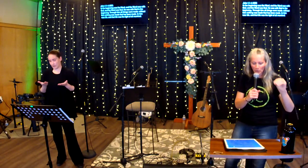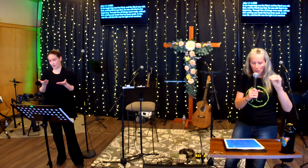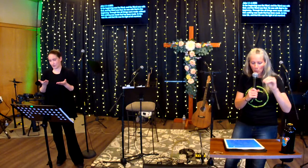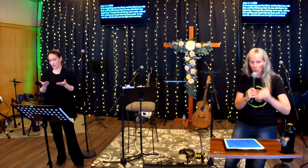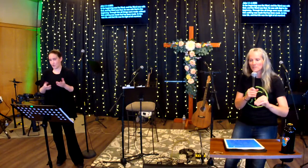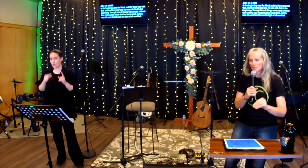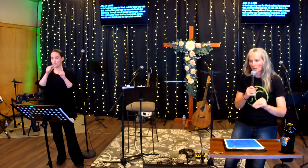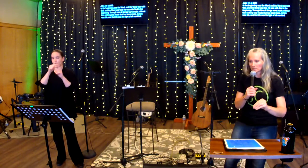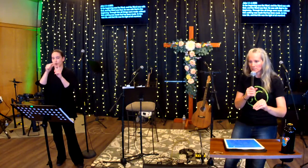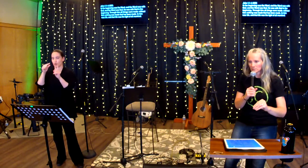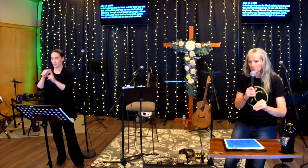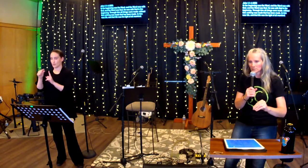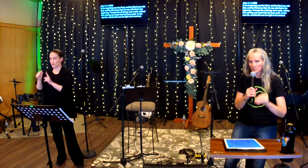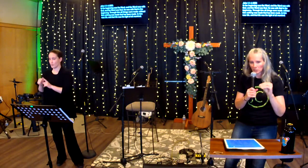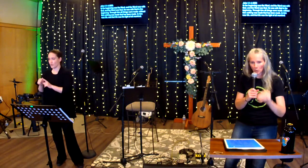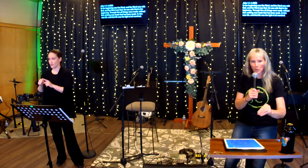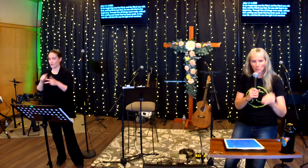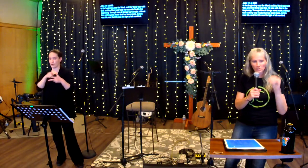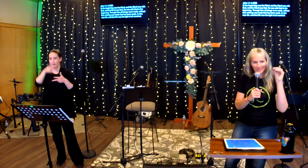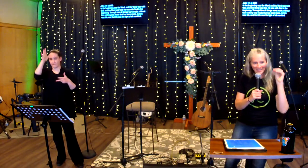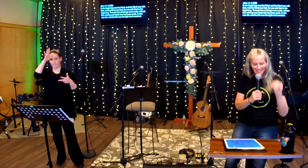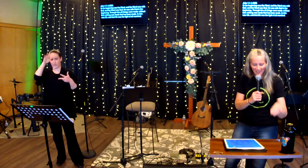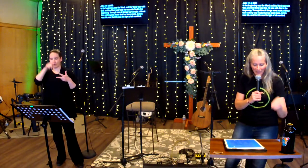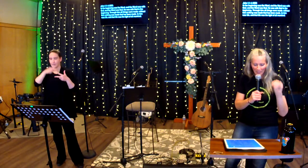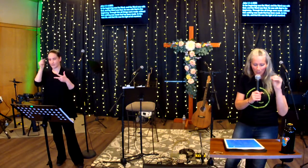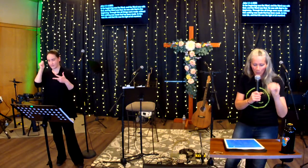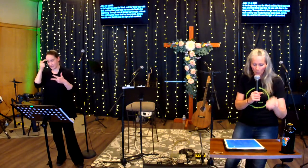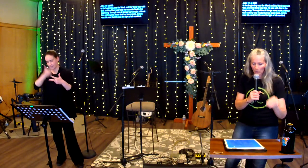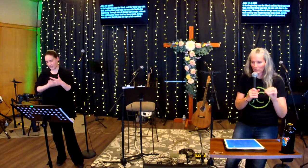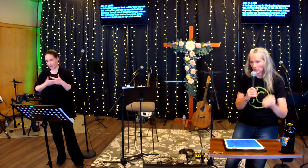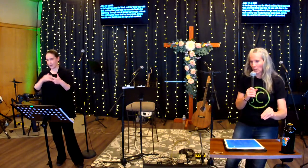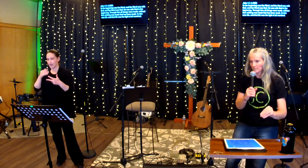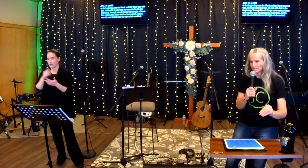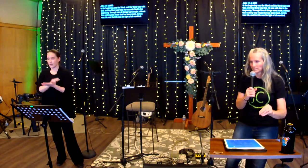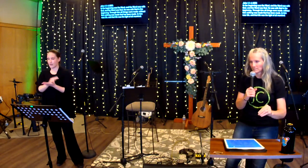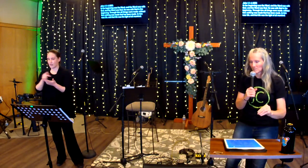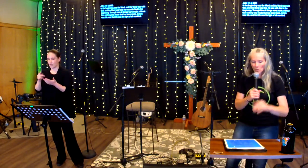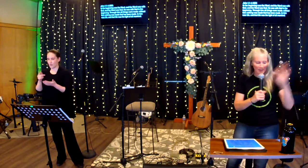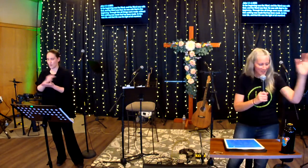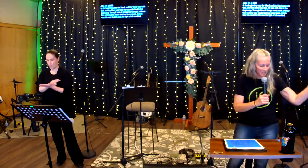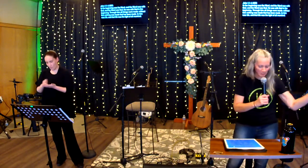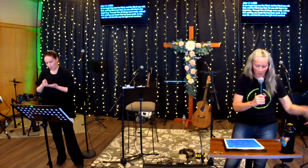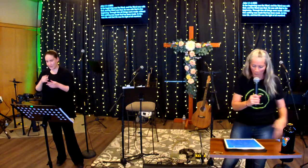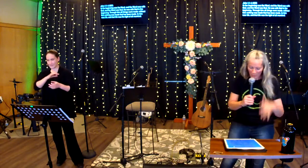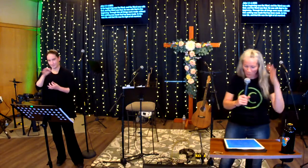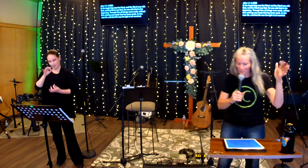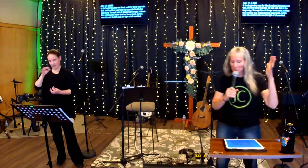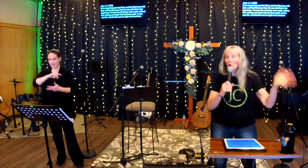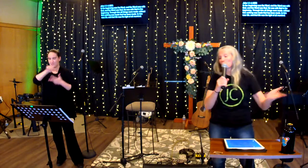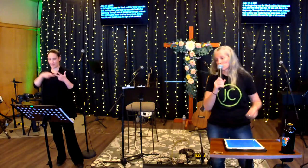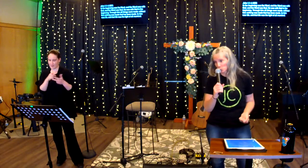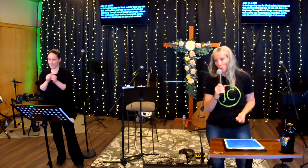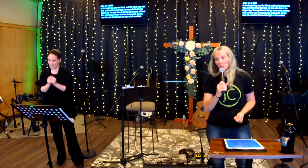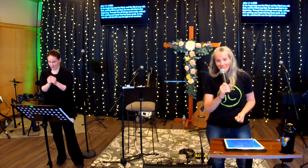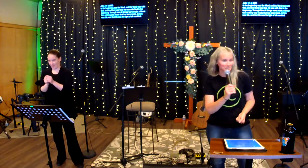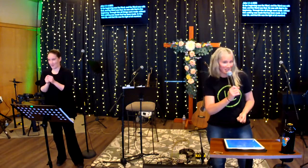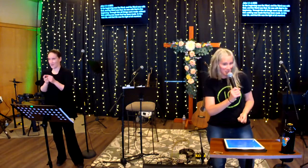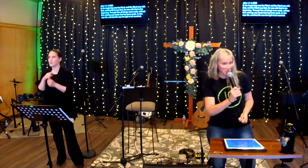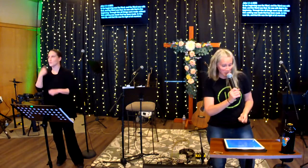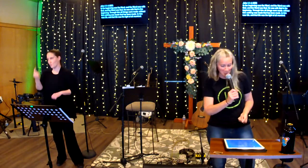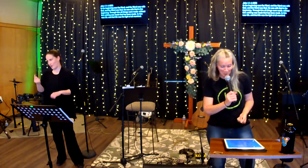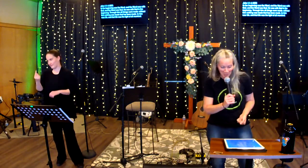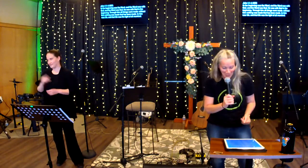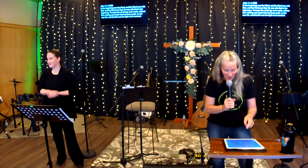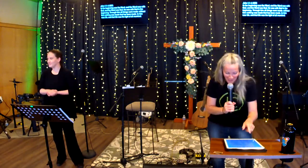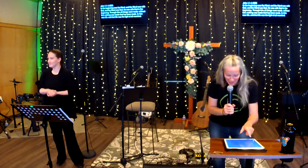Word was God. The Logos, the living Word of God. So back to the point. We don't really know for sure that this